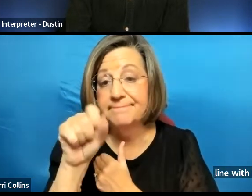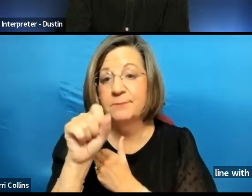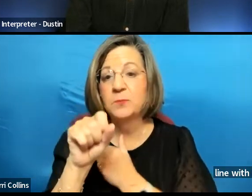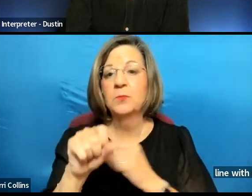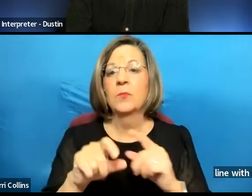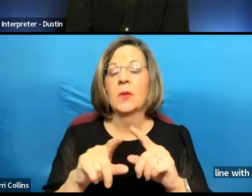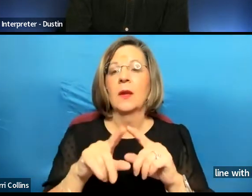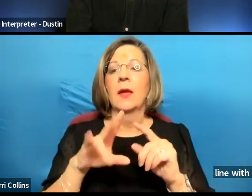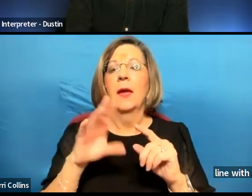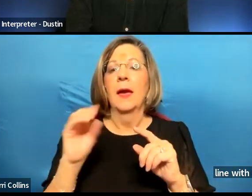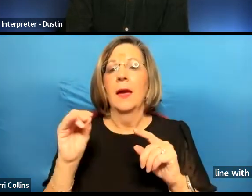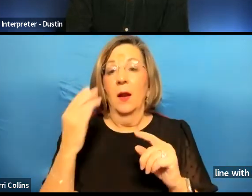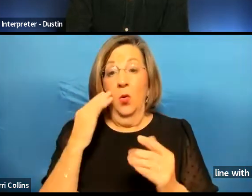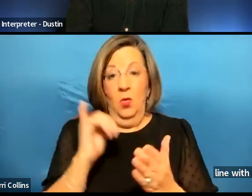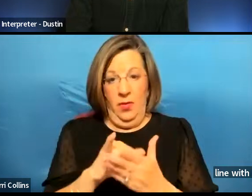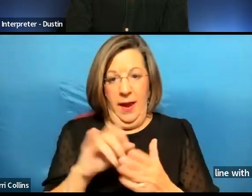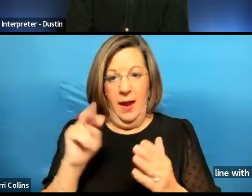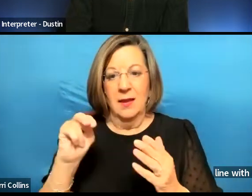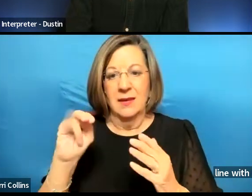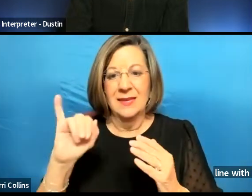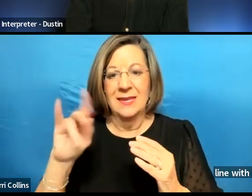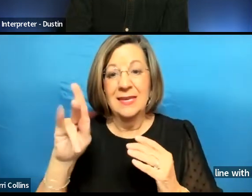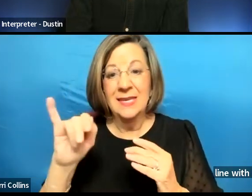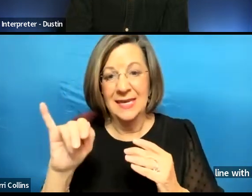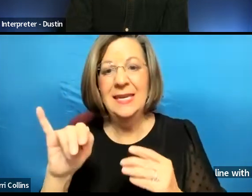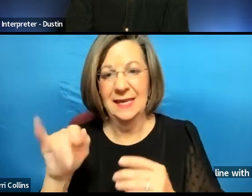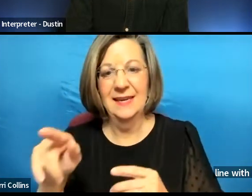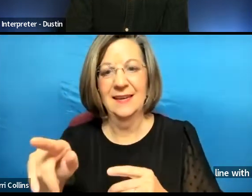some of the responsibility there. And